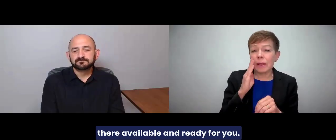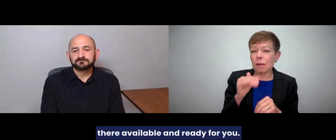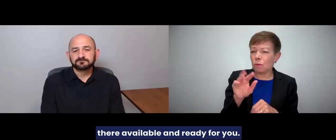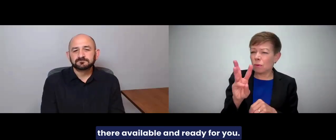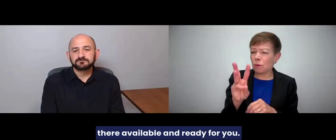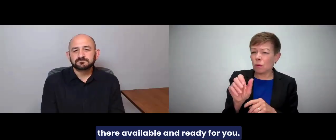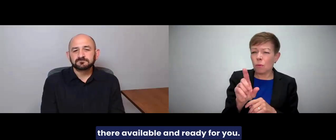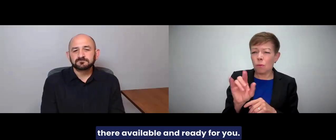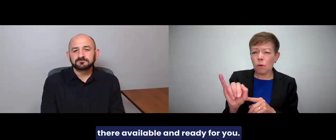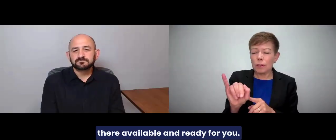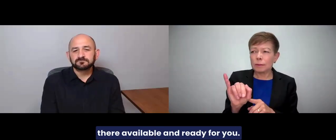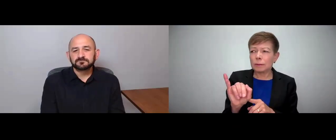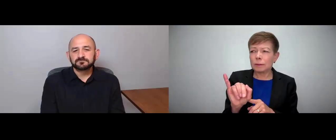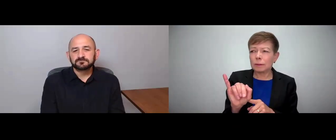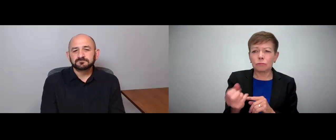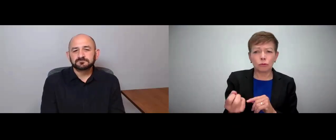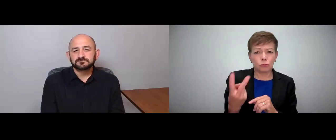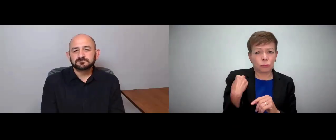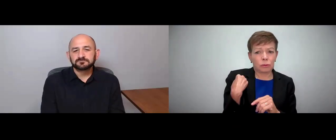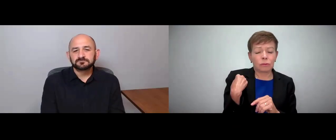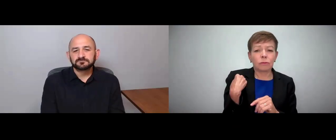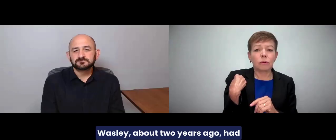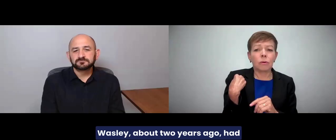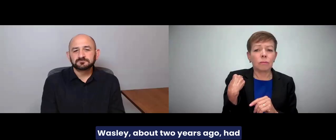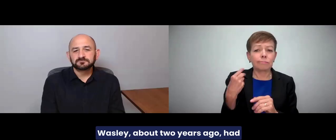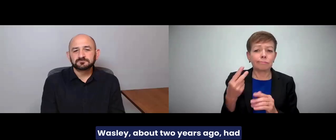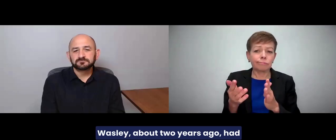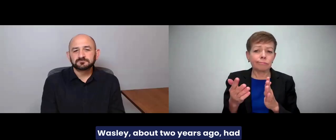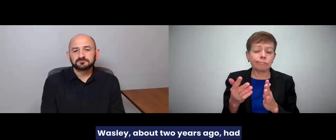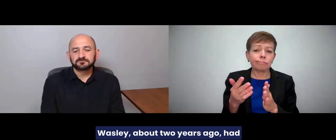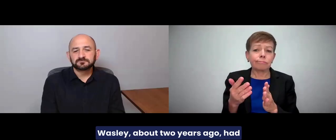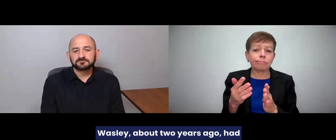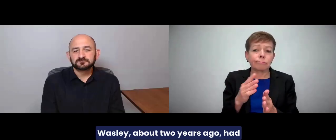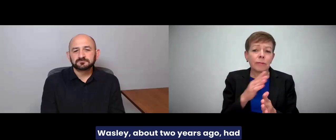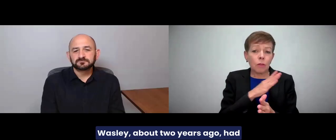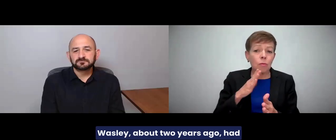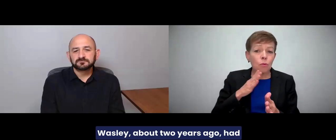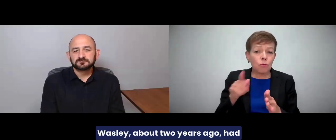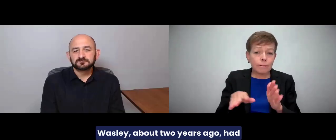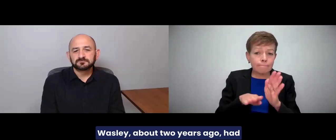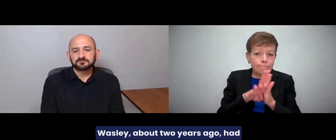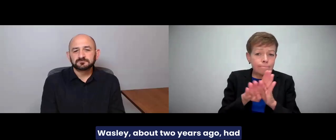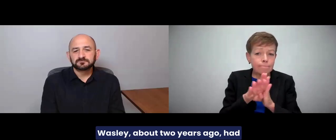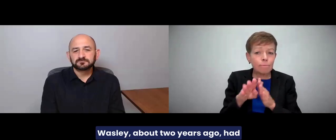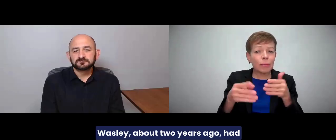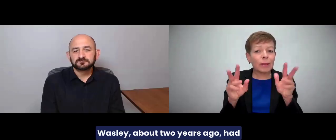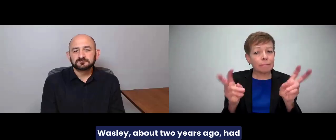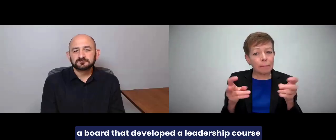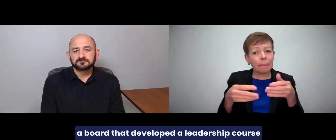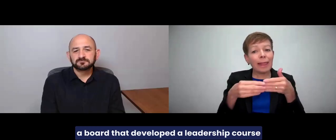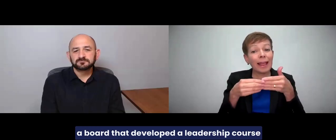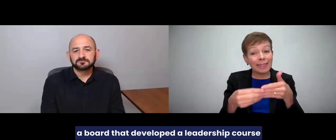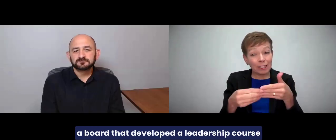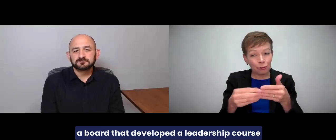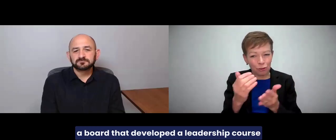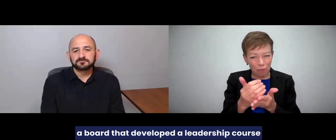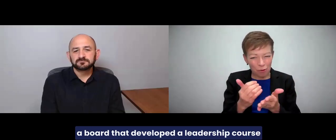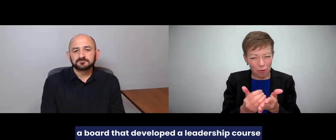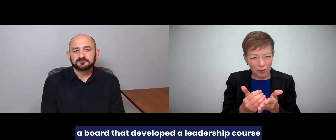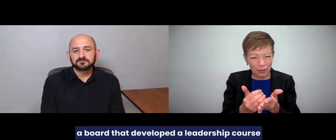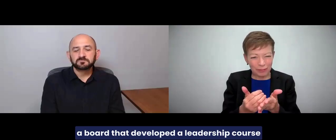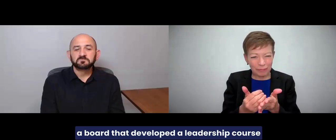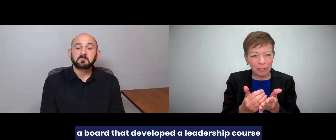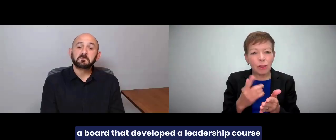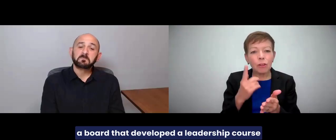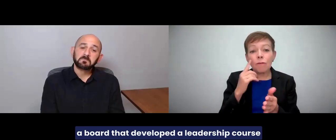there available and ready for you. Wasley, about 2 years ago, had a board that